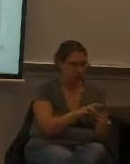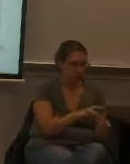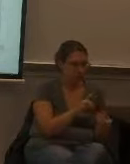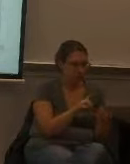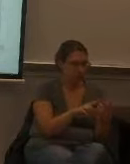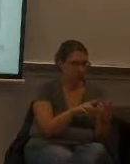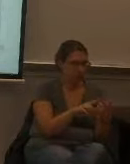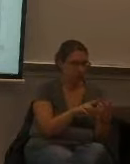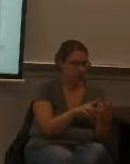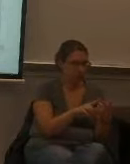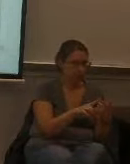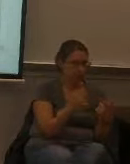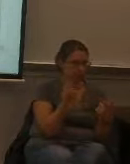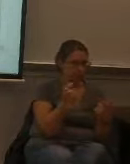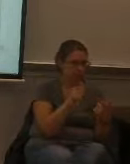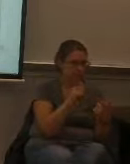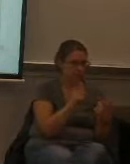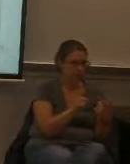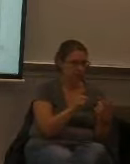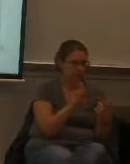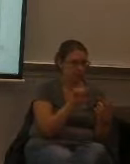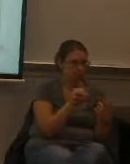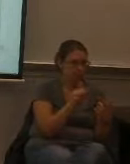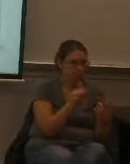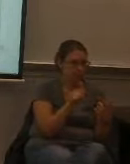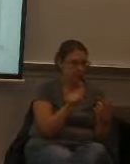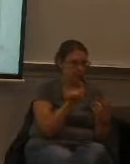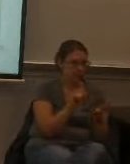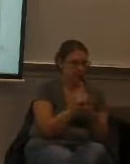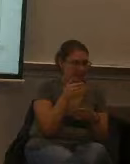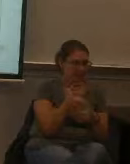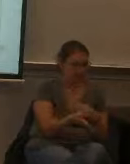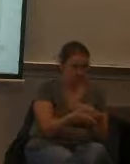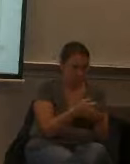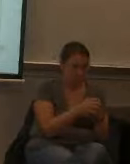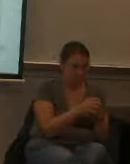related to the actual biomass that's there.